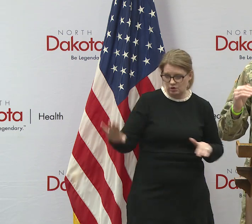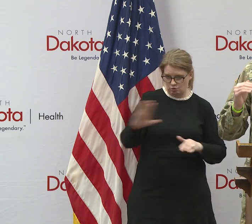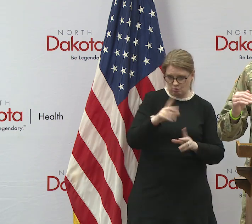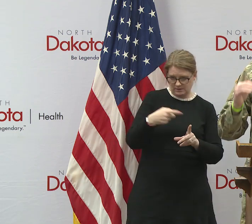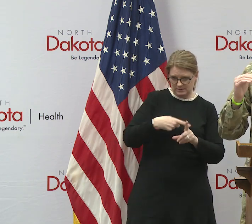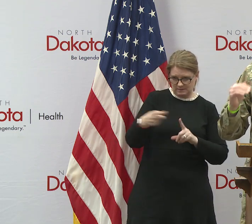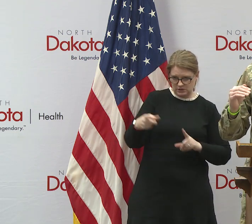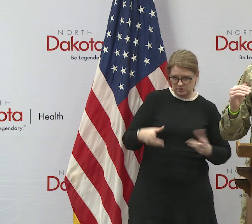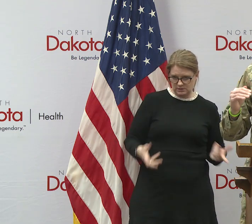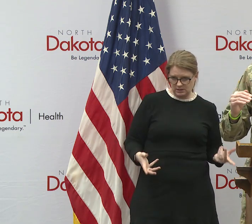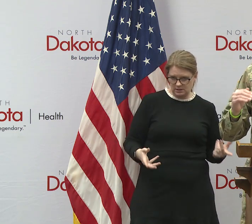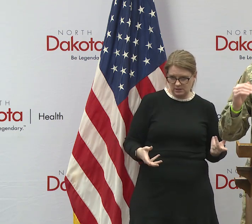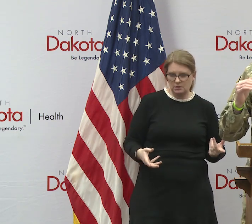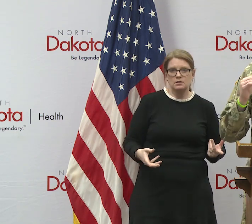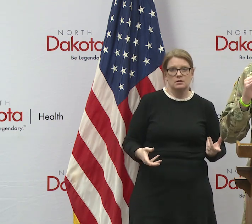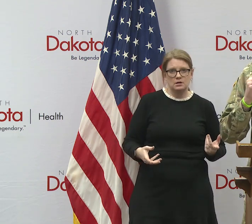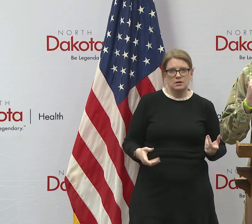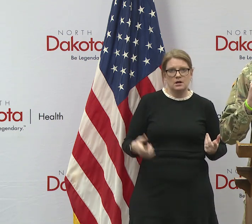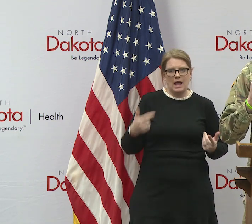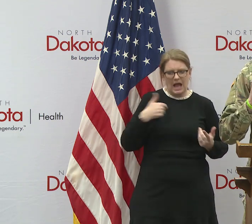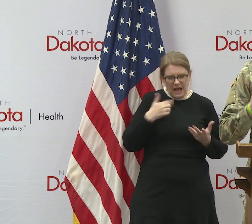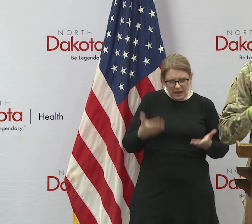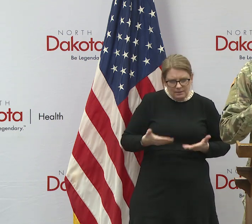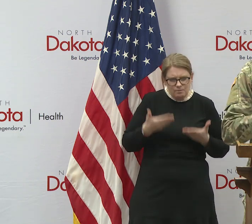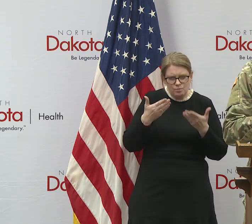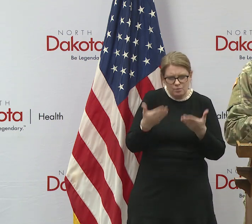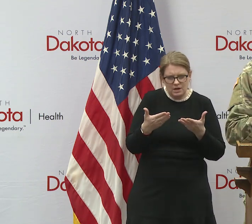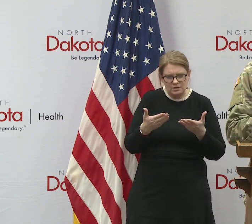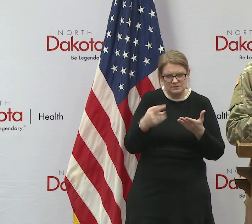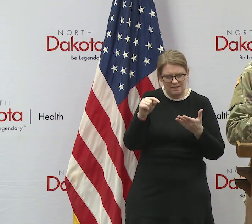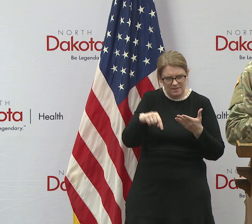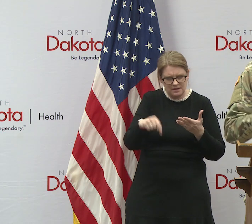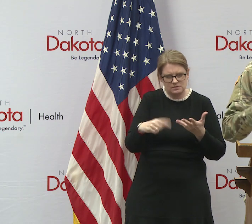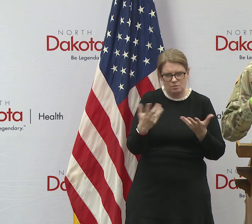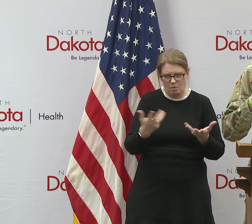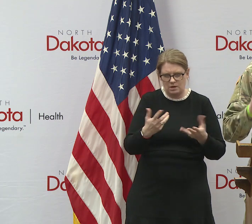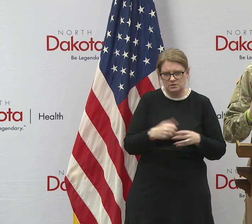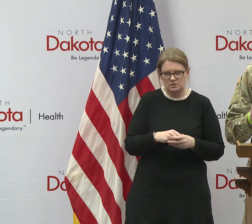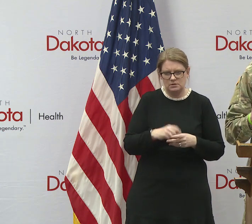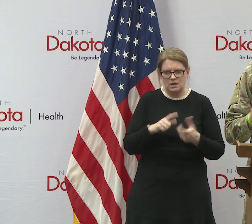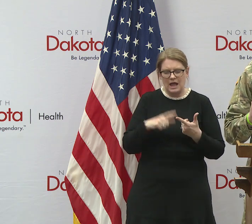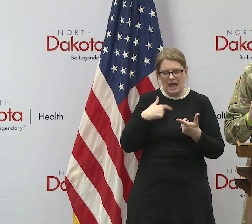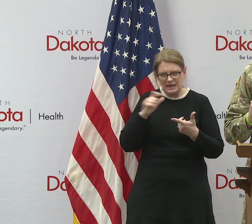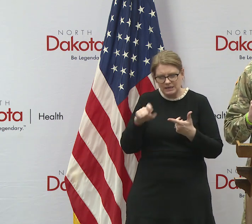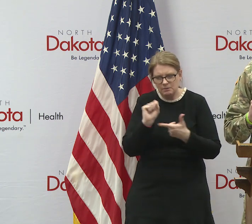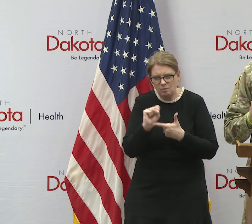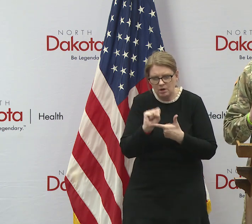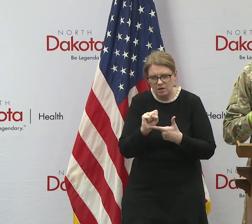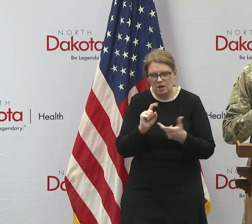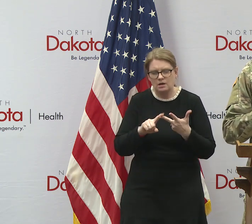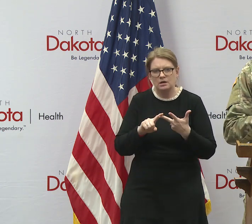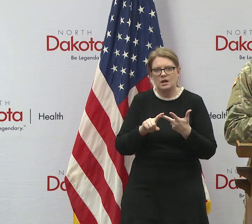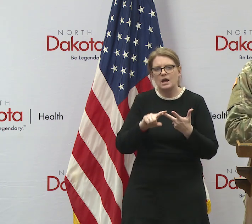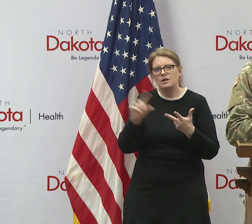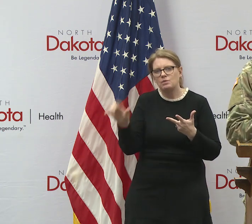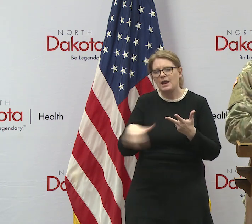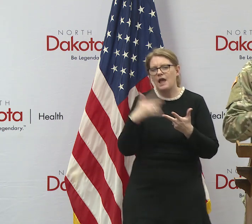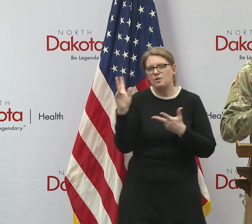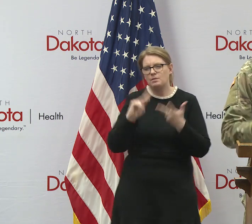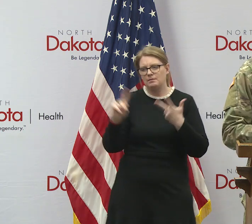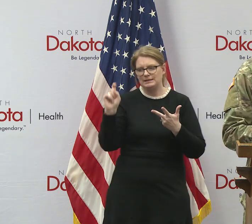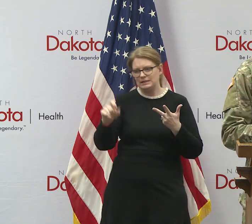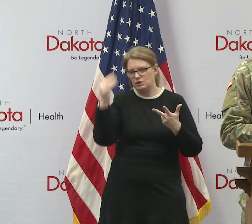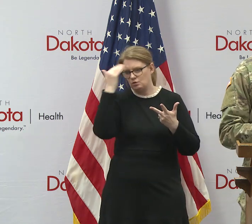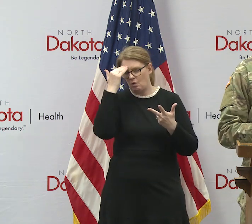day, what do I bring to the fight? What do I need to be working on? And who else needs to know? And I would say for us